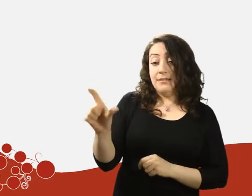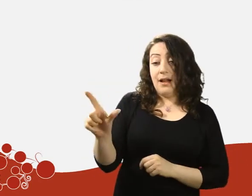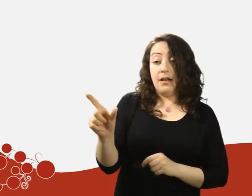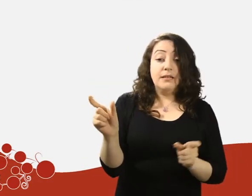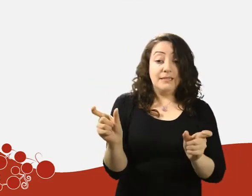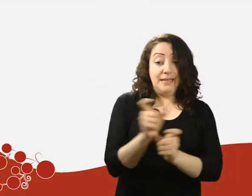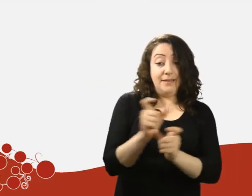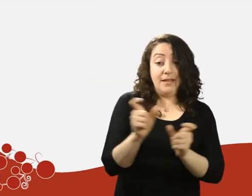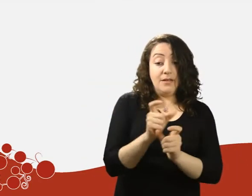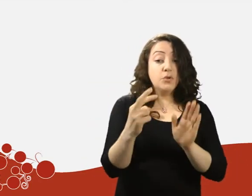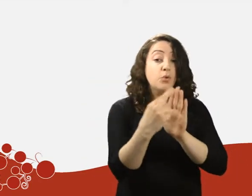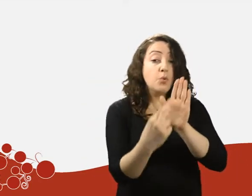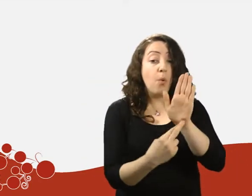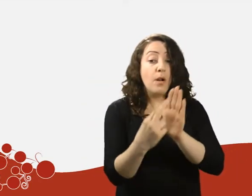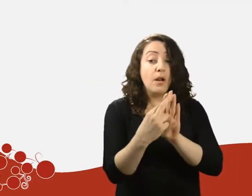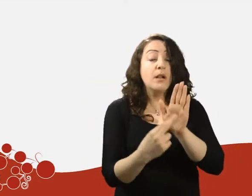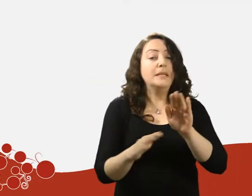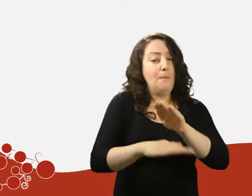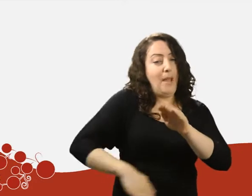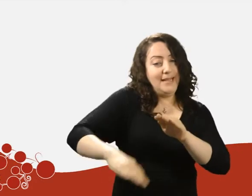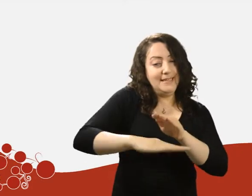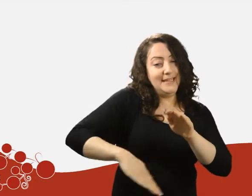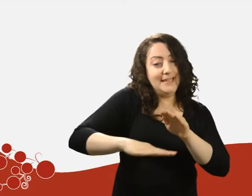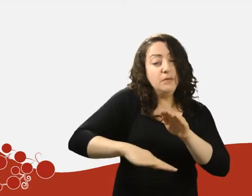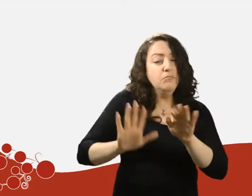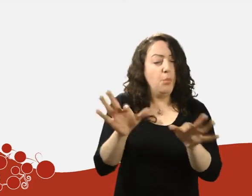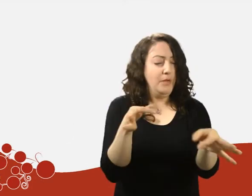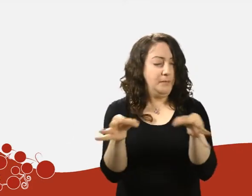Here we will go over some very basic syntax rules.